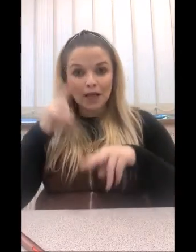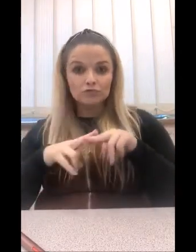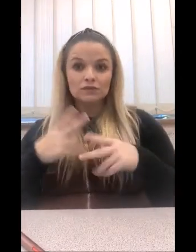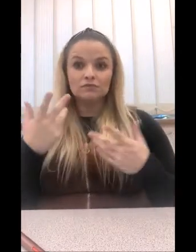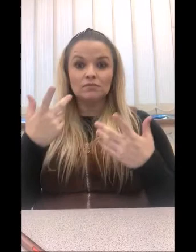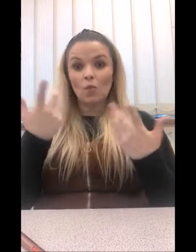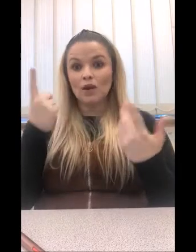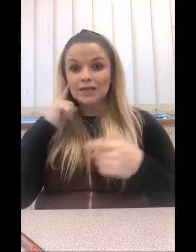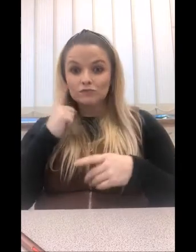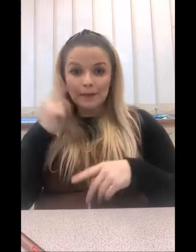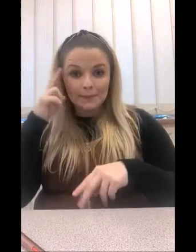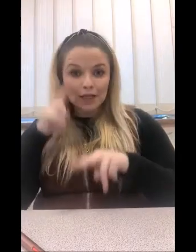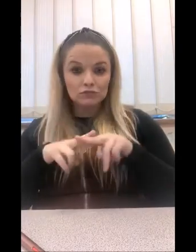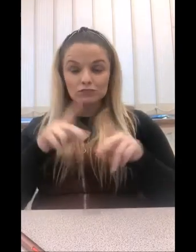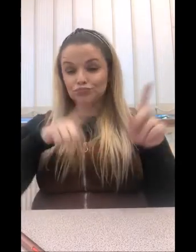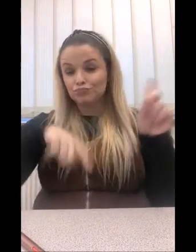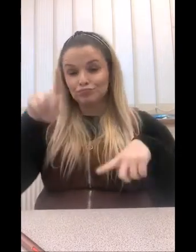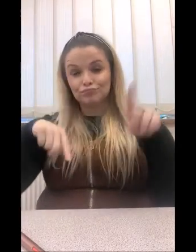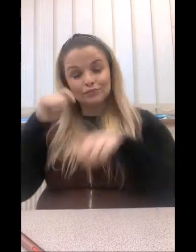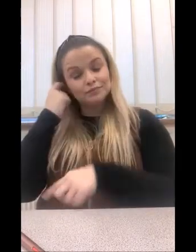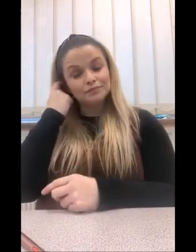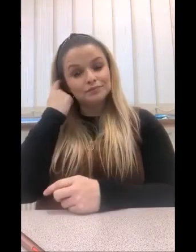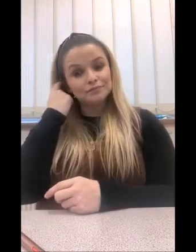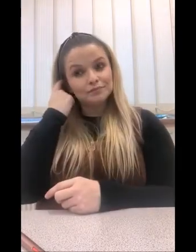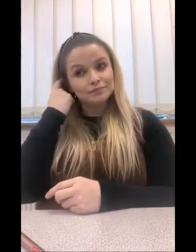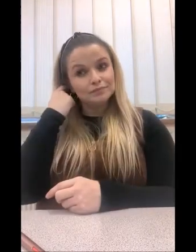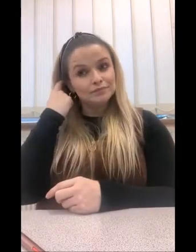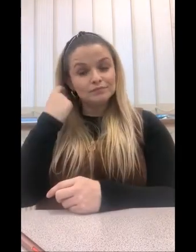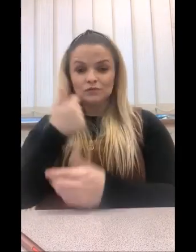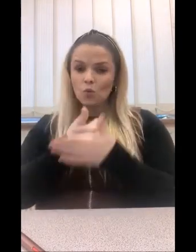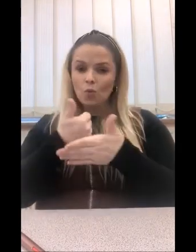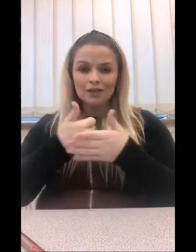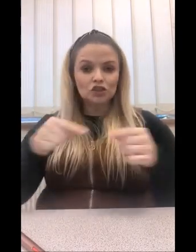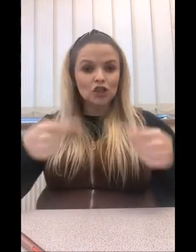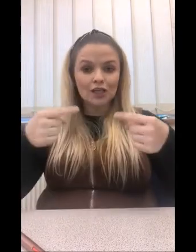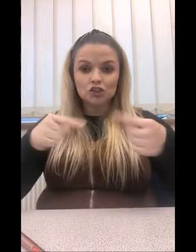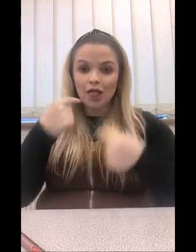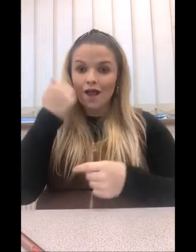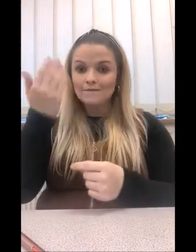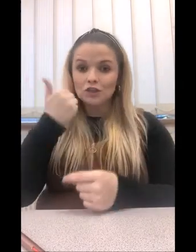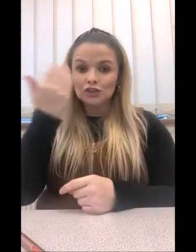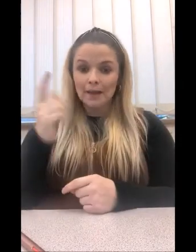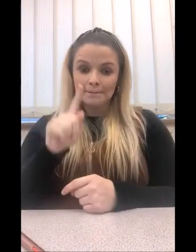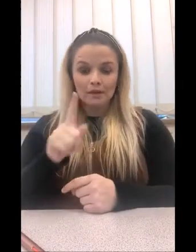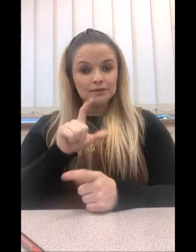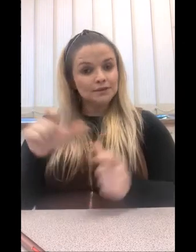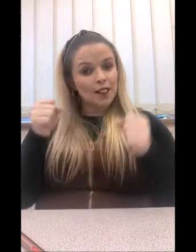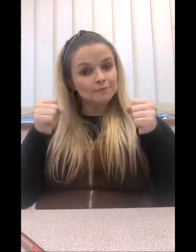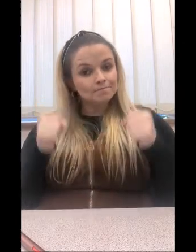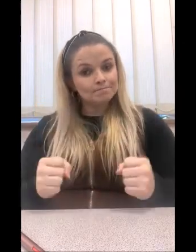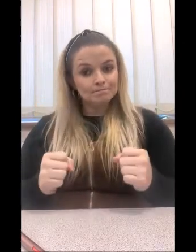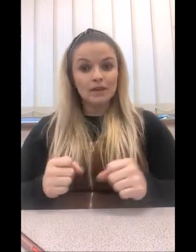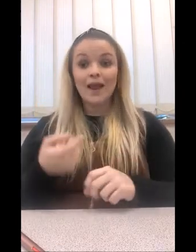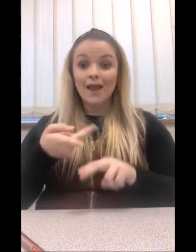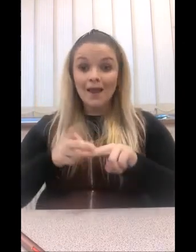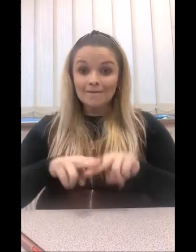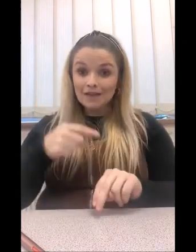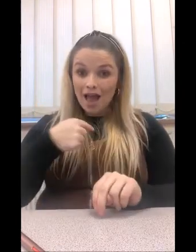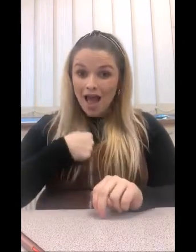of deaf children, deaf parents, hearing parents, all varied. There's always a challenge every day,